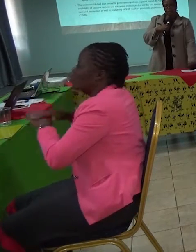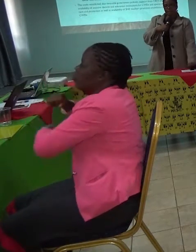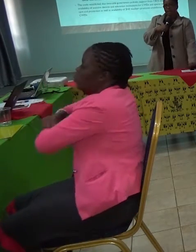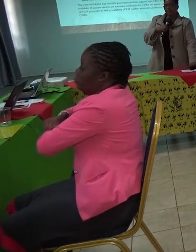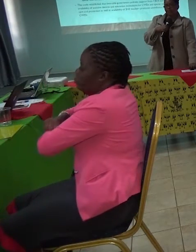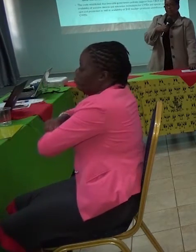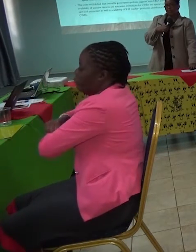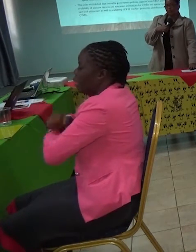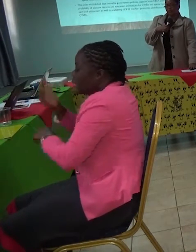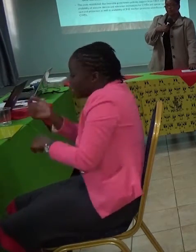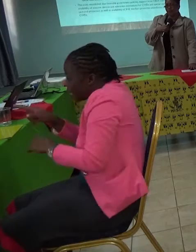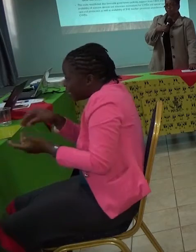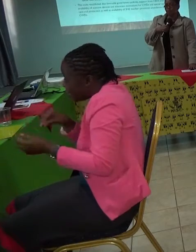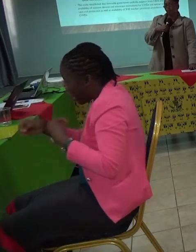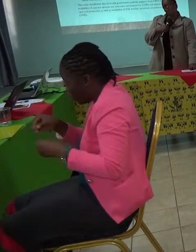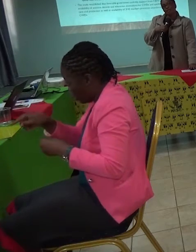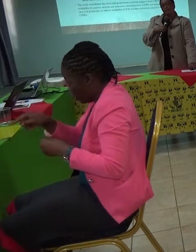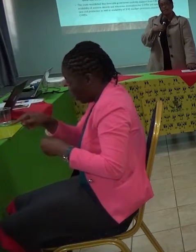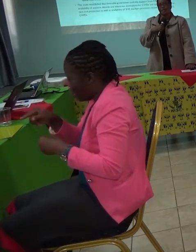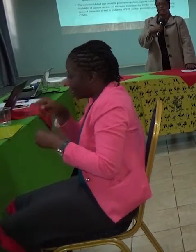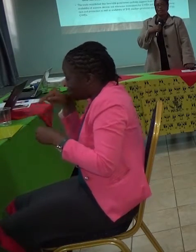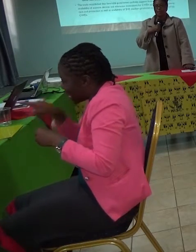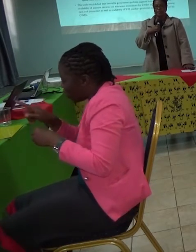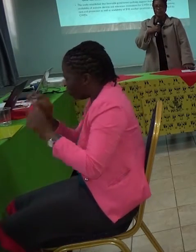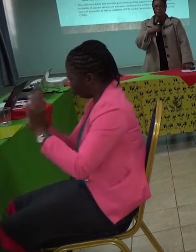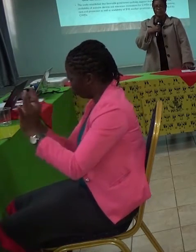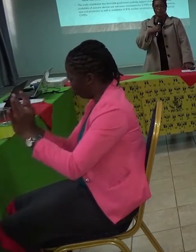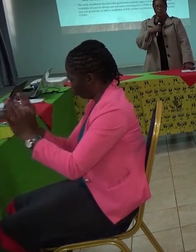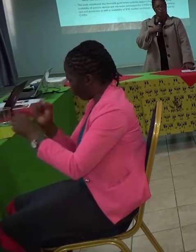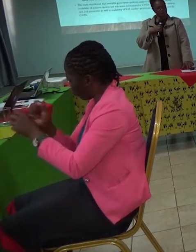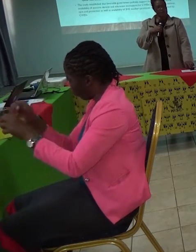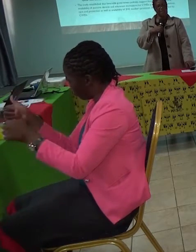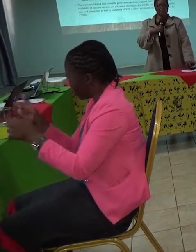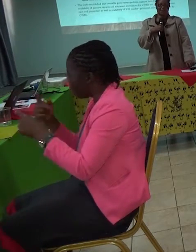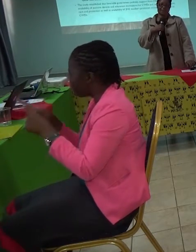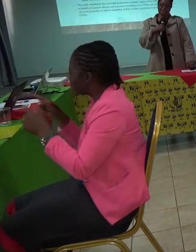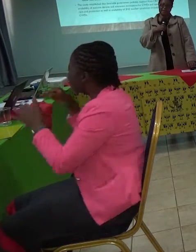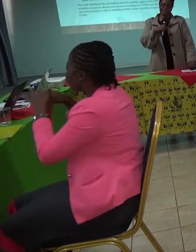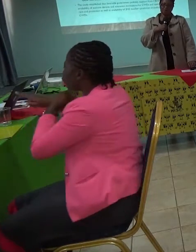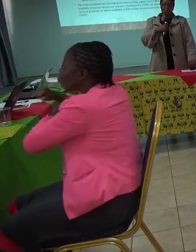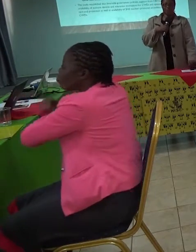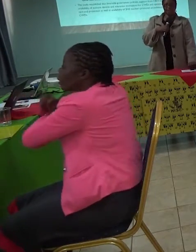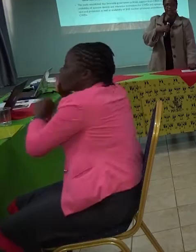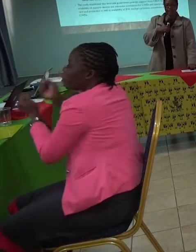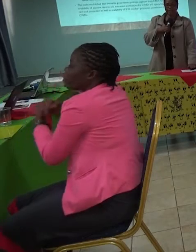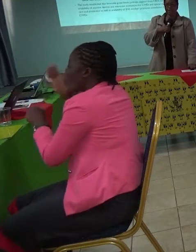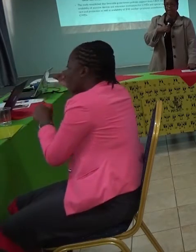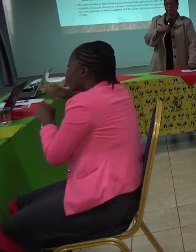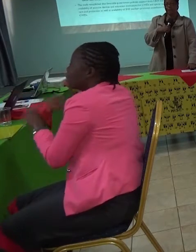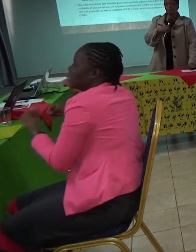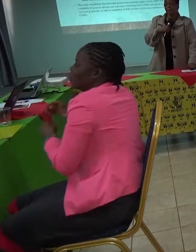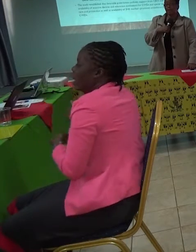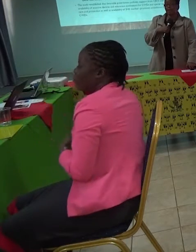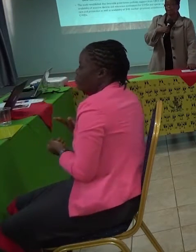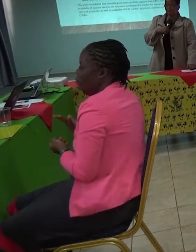to today, I still ask myself a lot of questions. What did the parent tell the child? Why was the child rejected? Because this child came from a